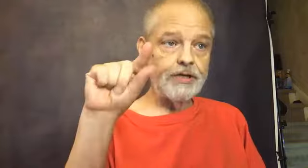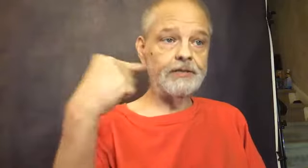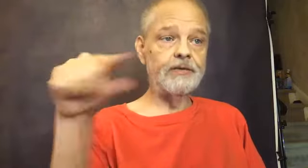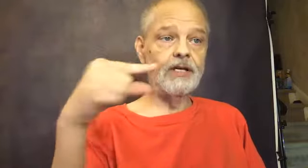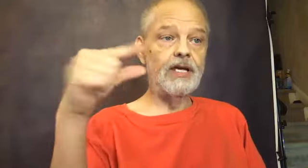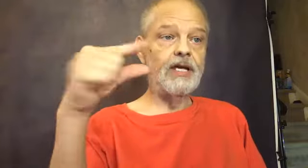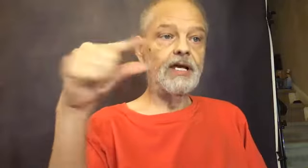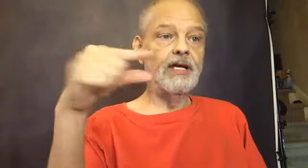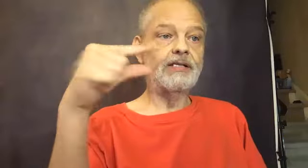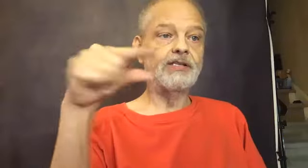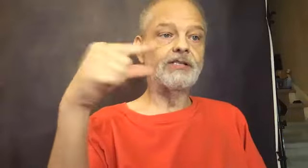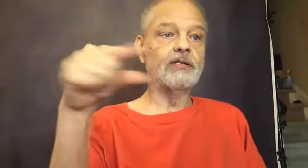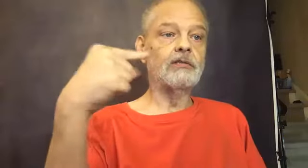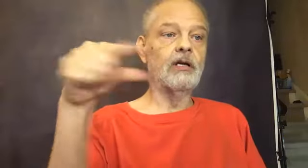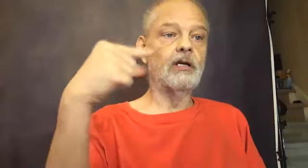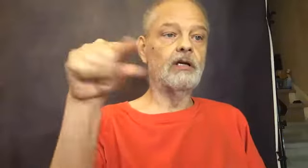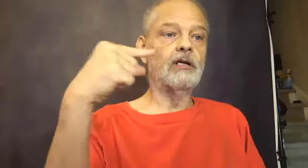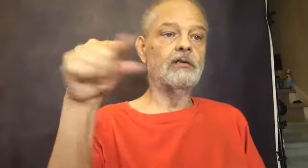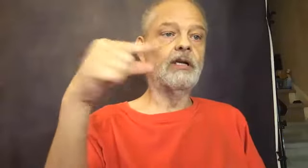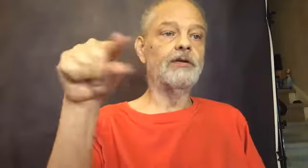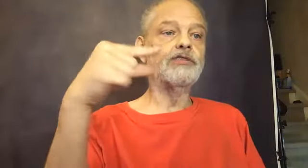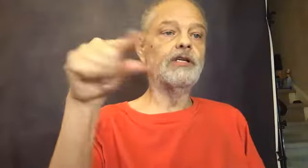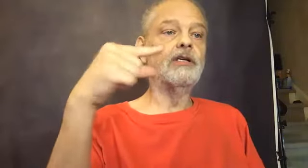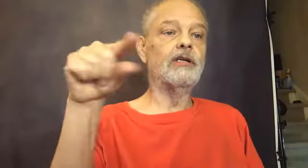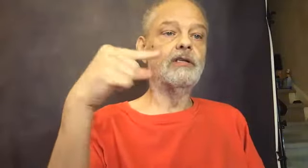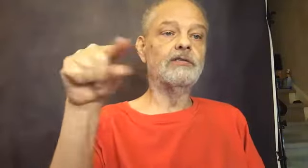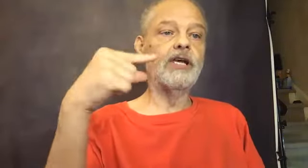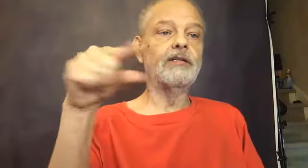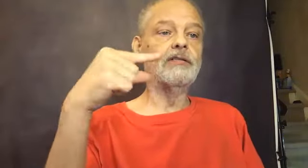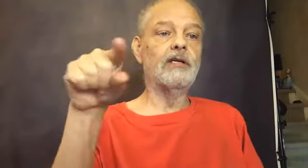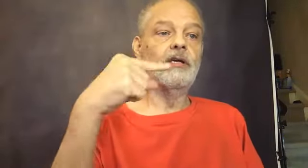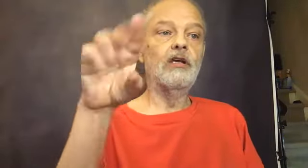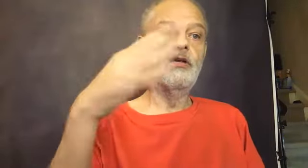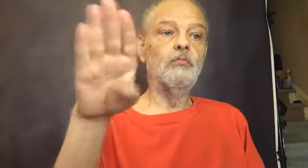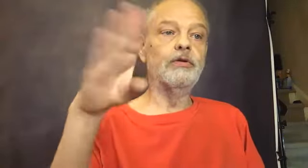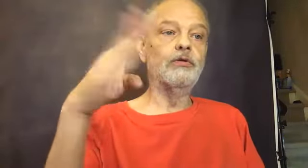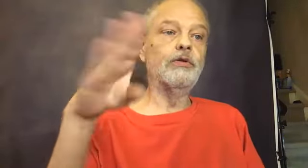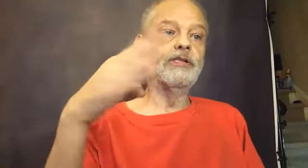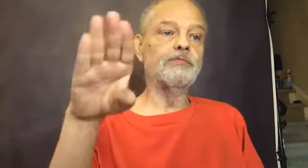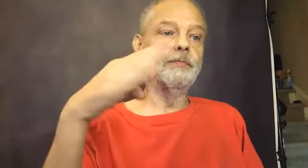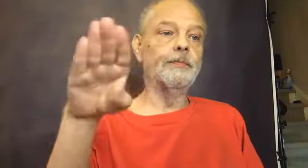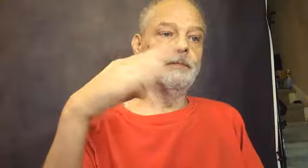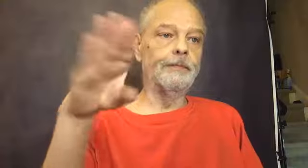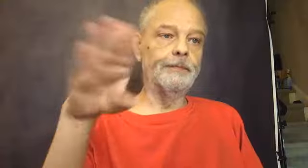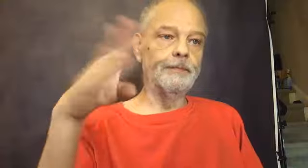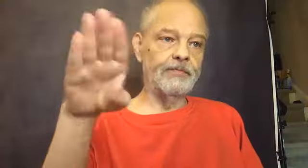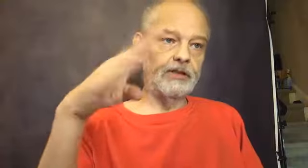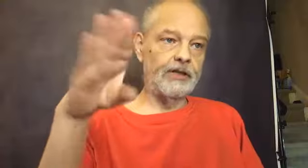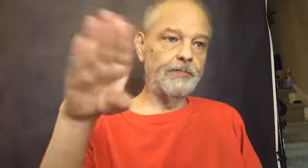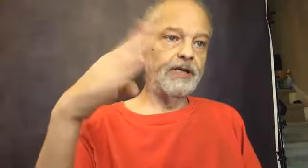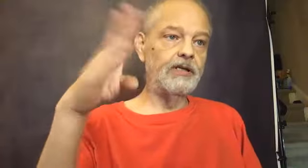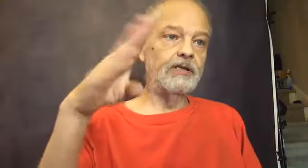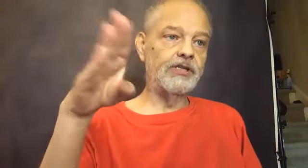Green is just the letter G, shaken. Blue is the letter B,